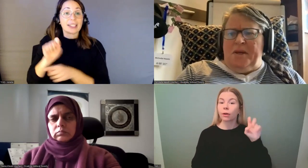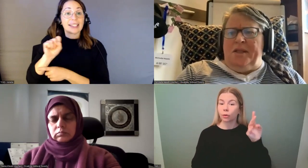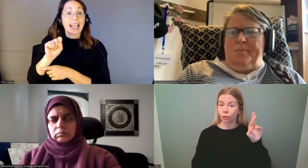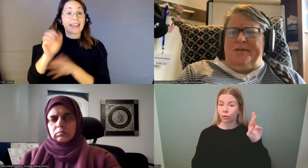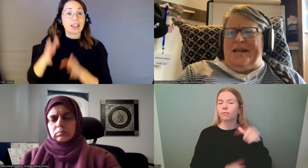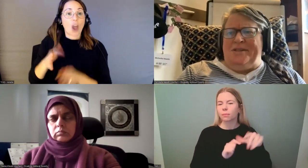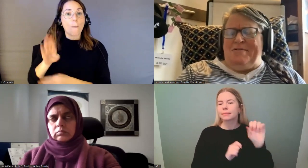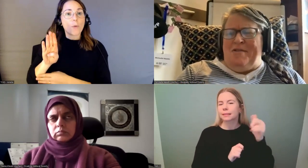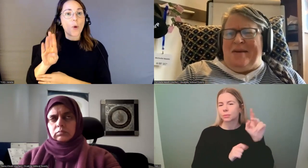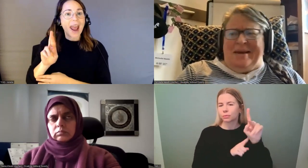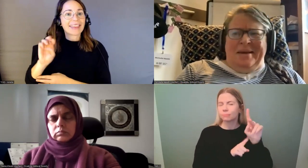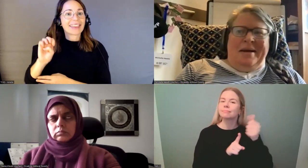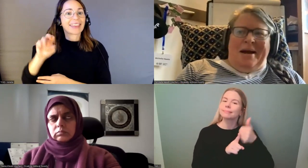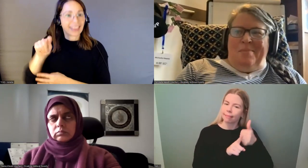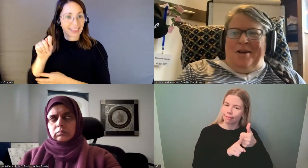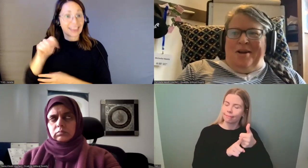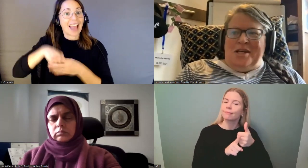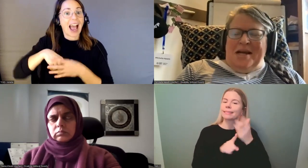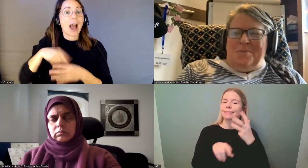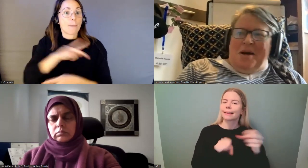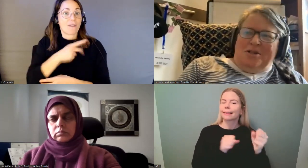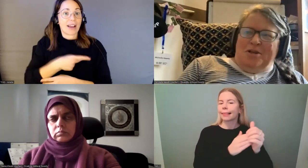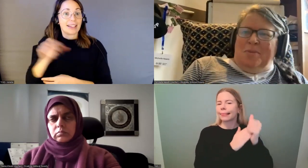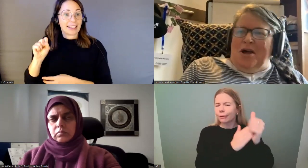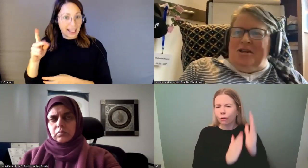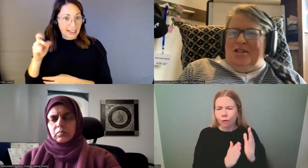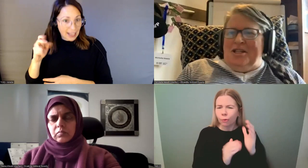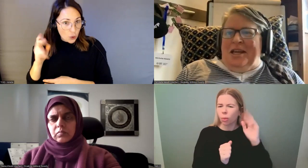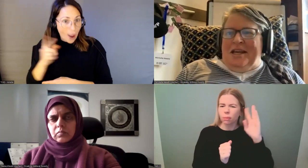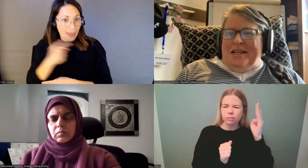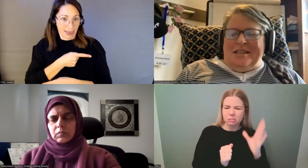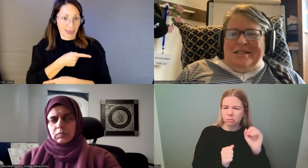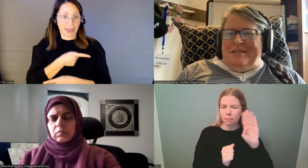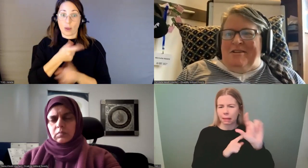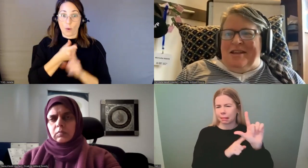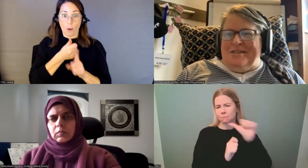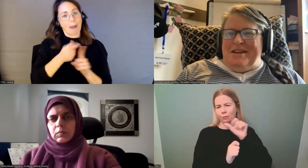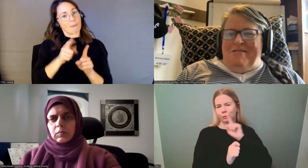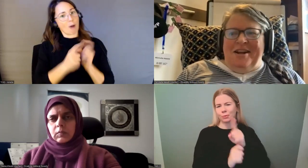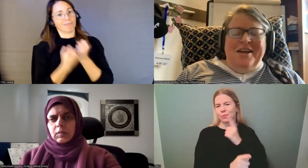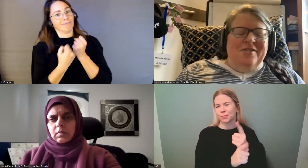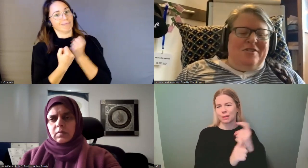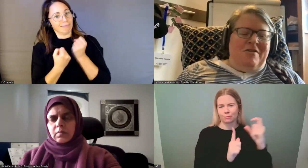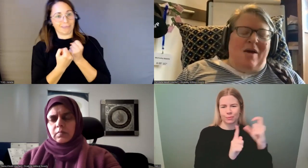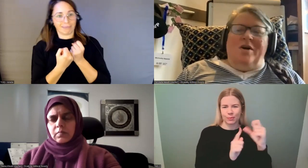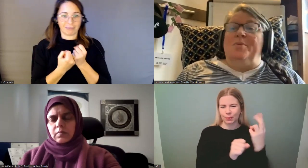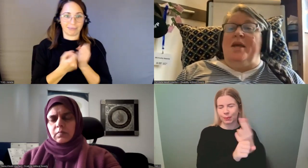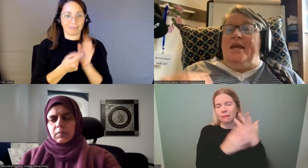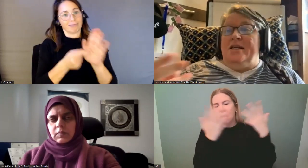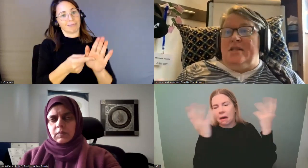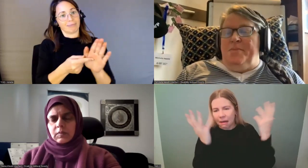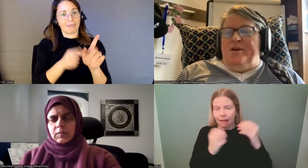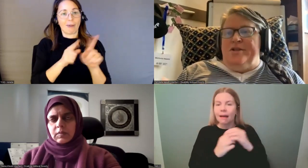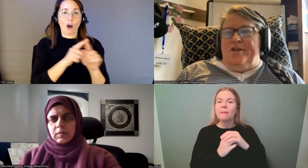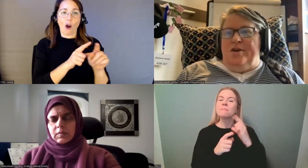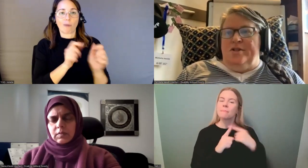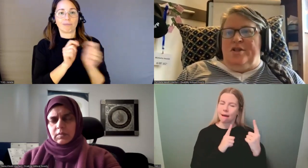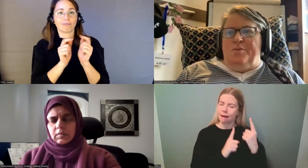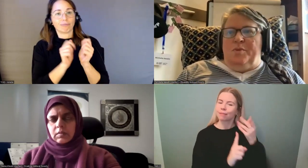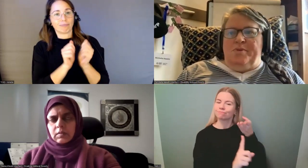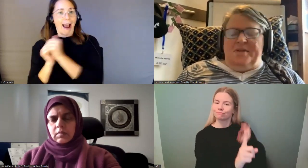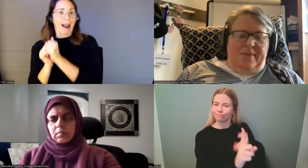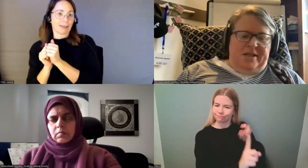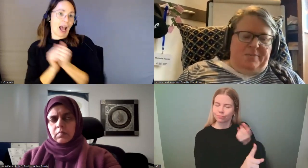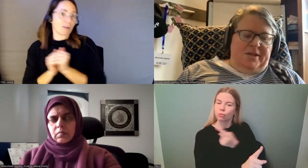leader of the bill, the presenter of it. I apologize, my terminology is not necessarily the correct ones, but he is the person